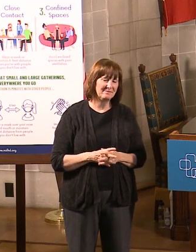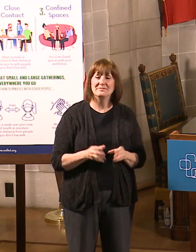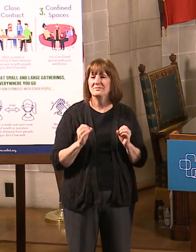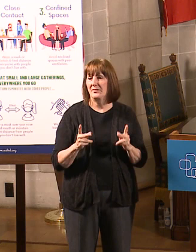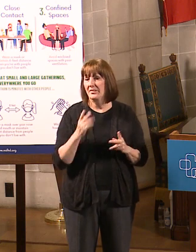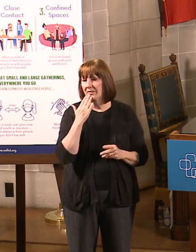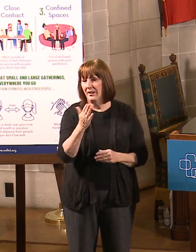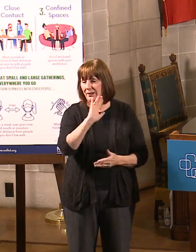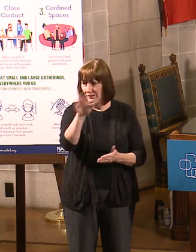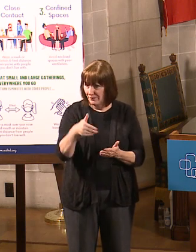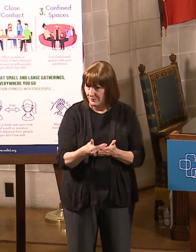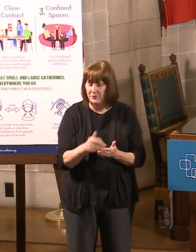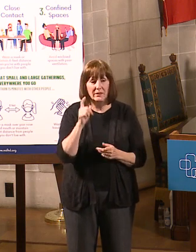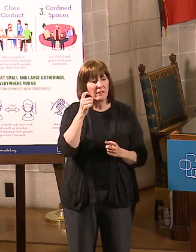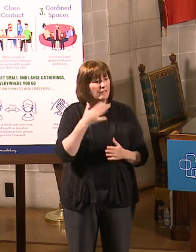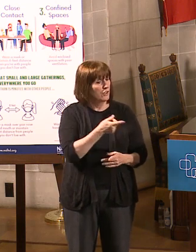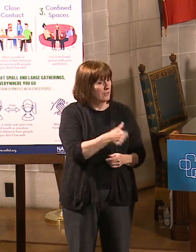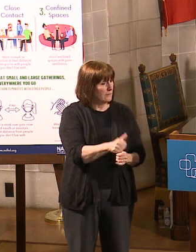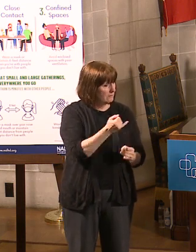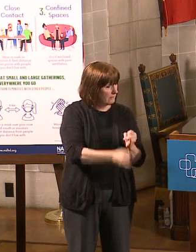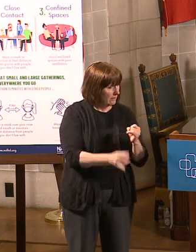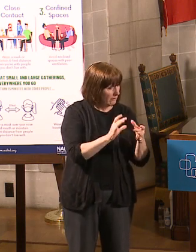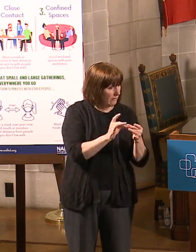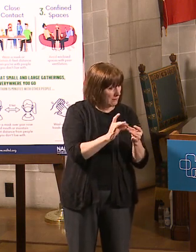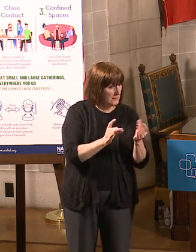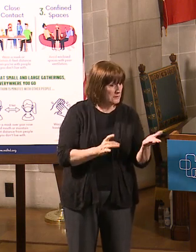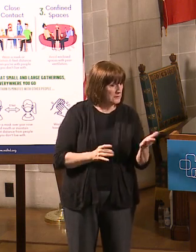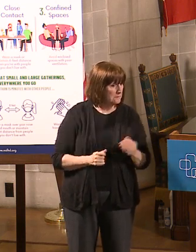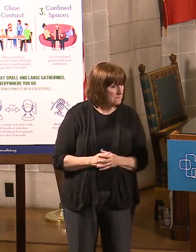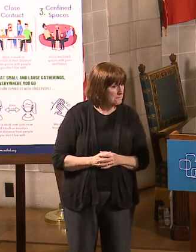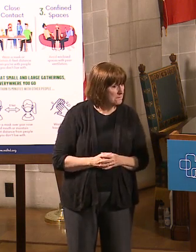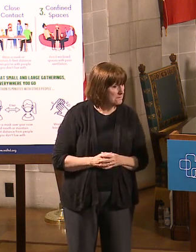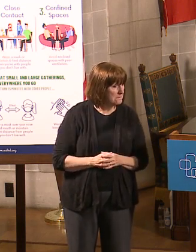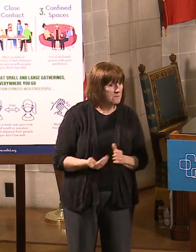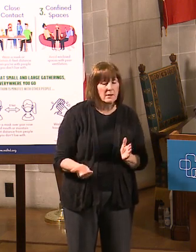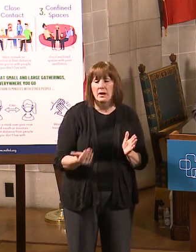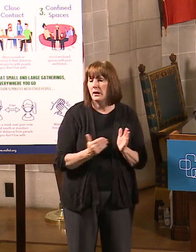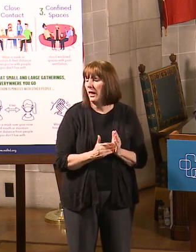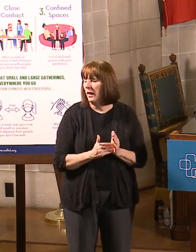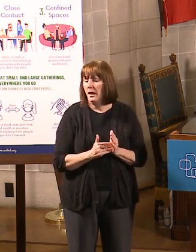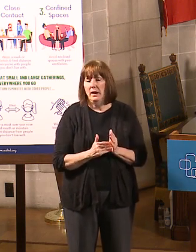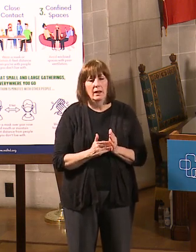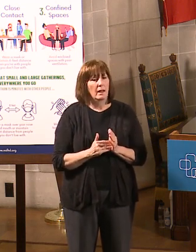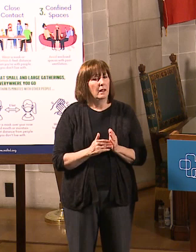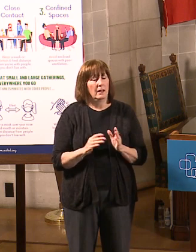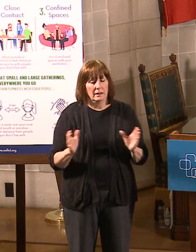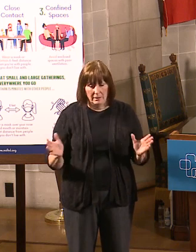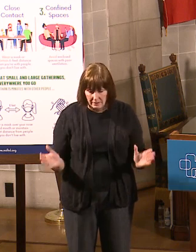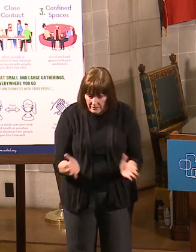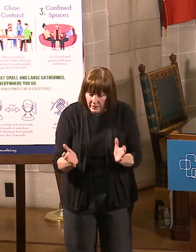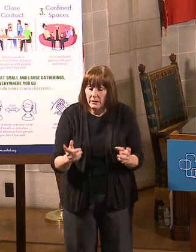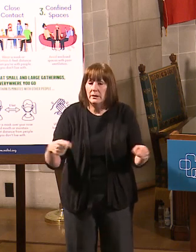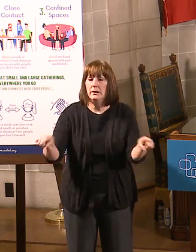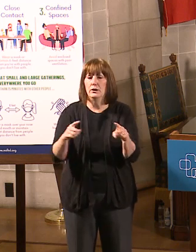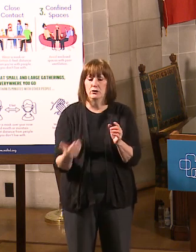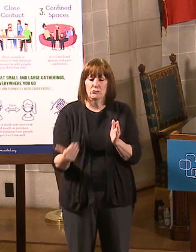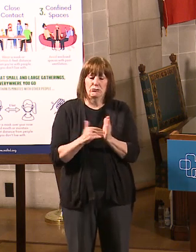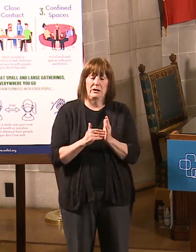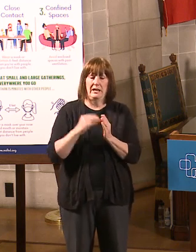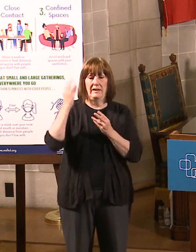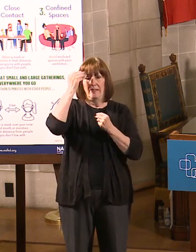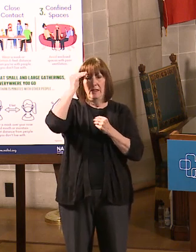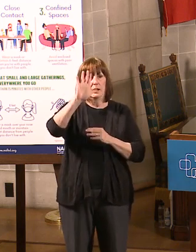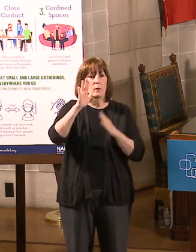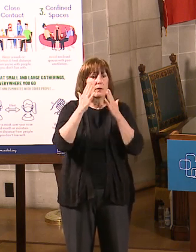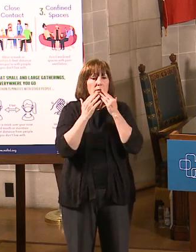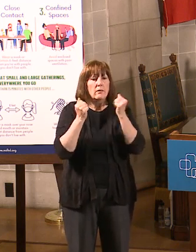All right, well, thank you all. Governor, did you have any final comments? Again, we just want to encourage folks to rethink their Thanksgiving